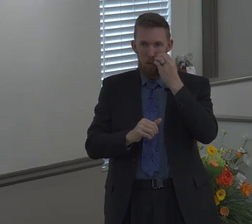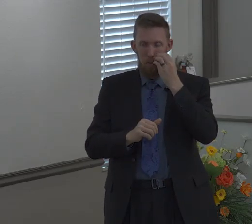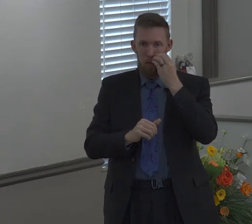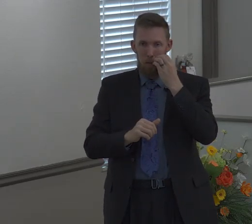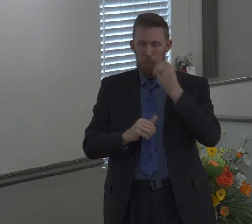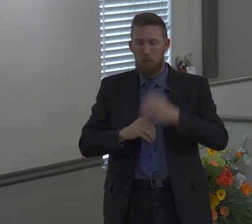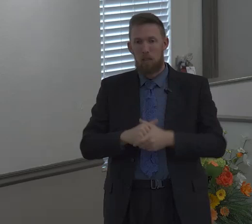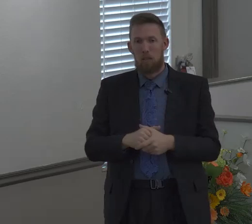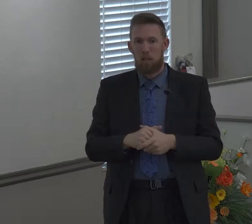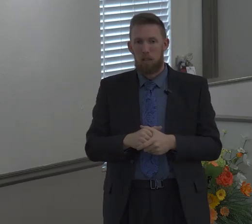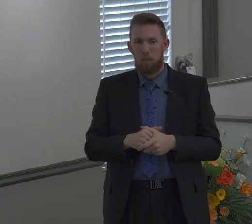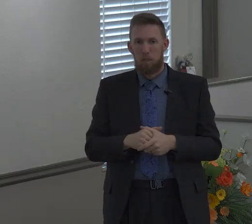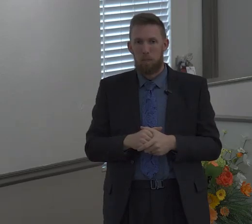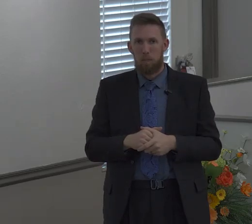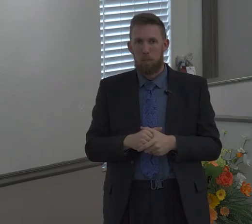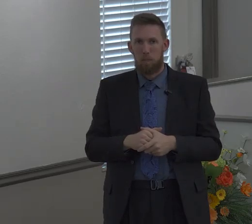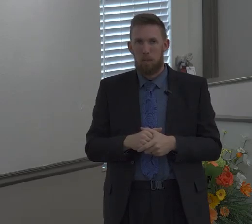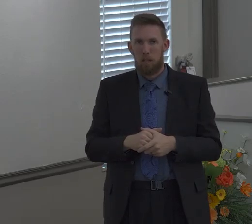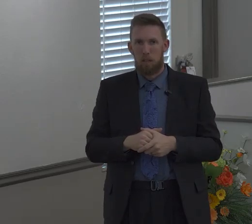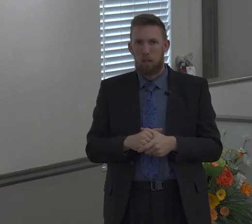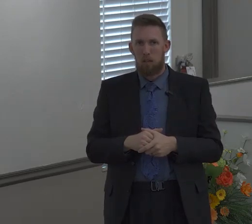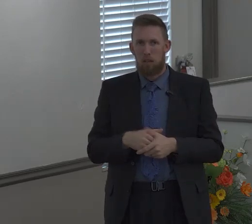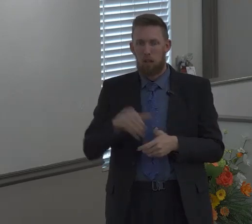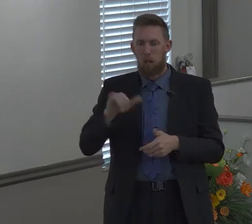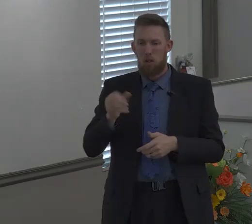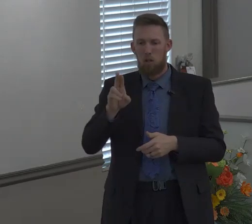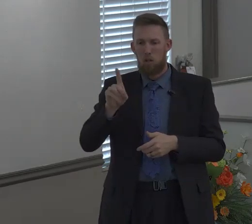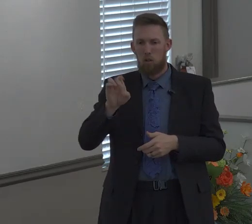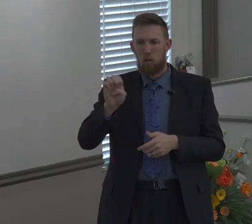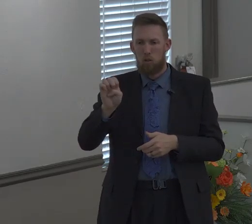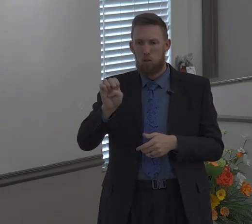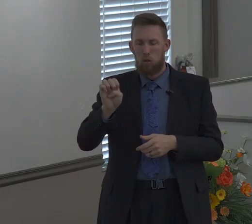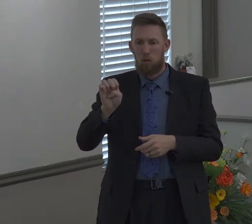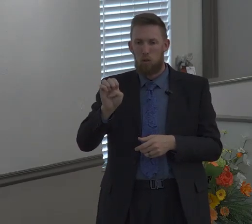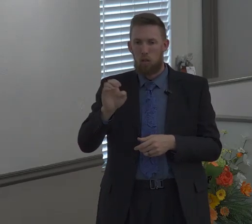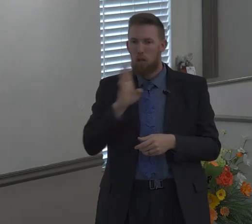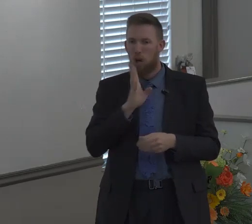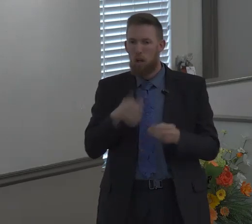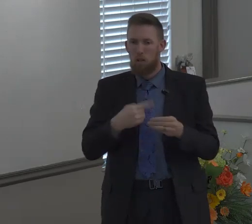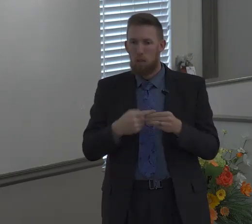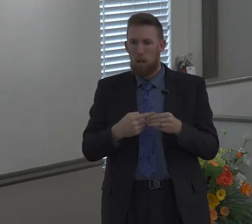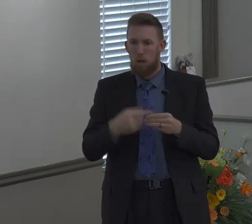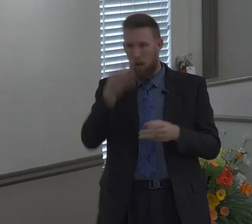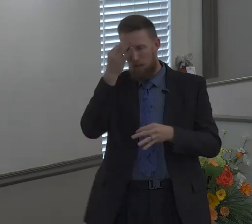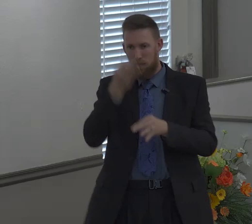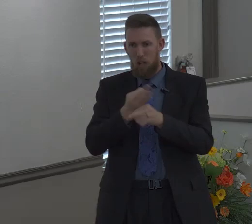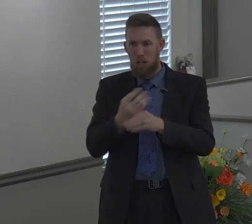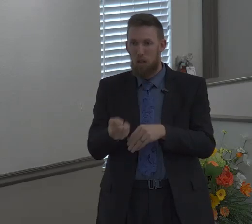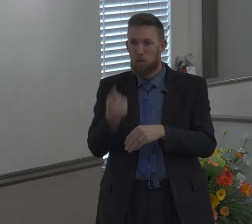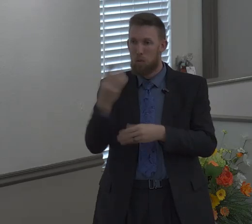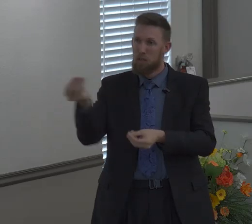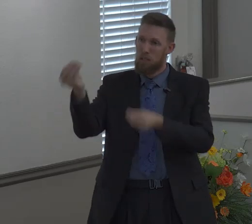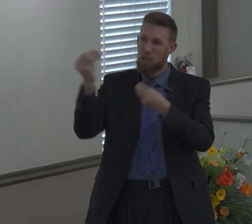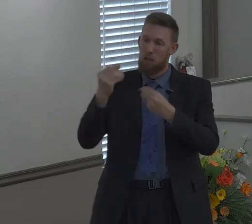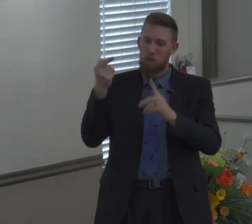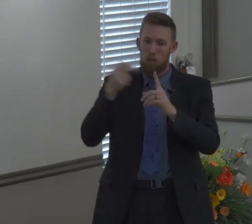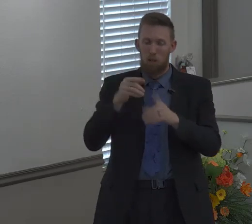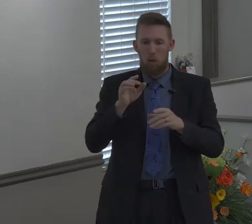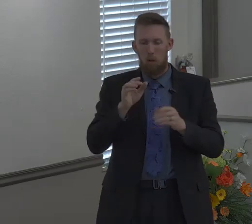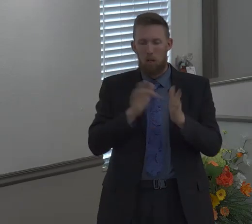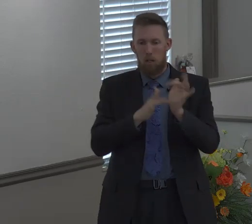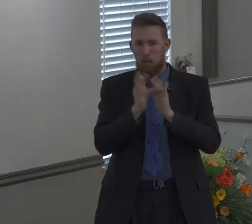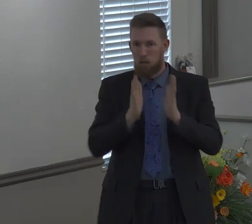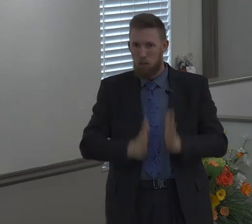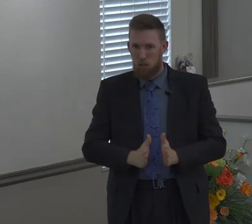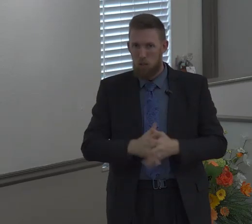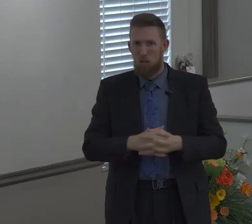Jude 3 speaks of, the faith which was once delivered unto the saints. It was